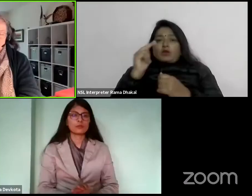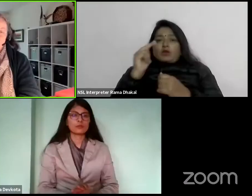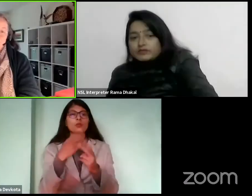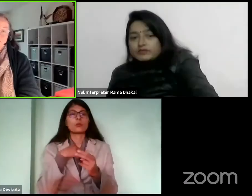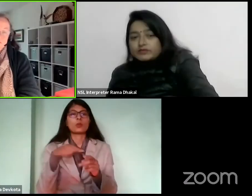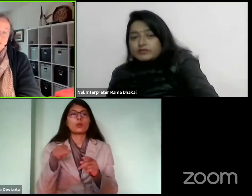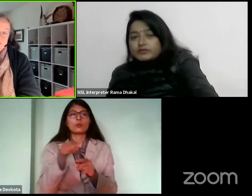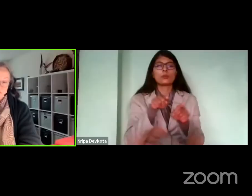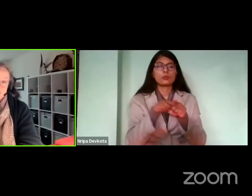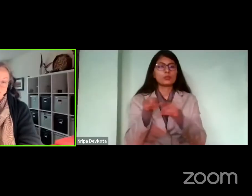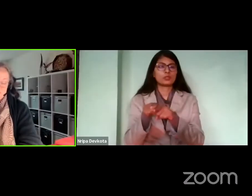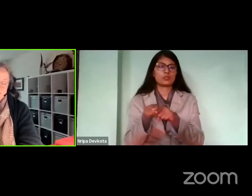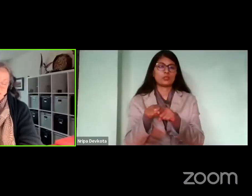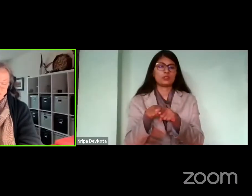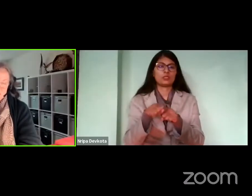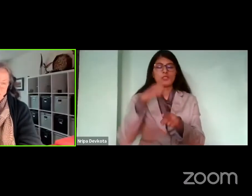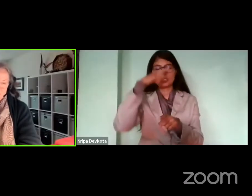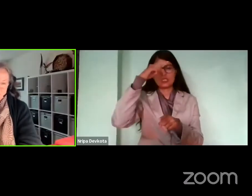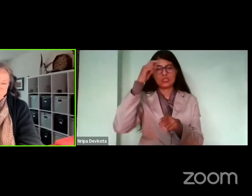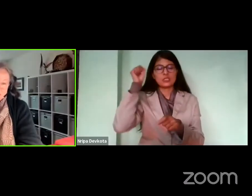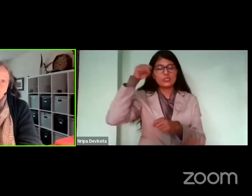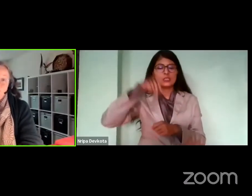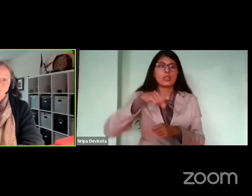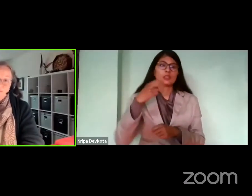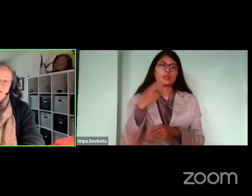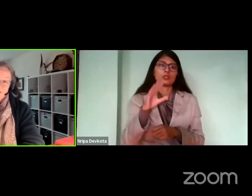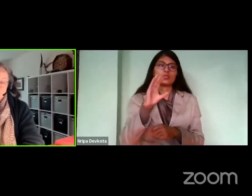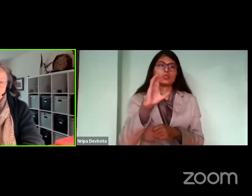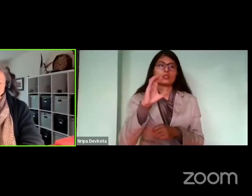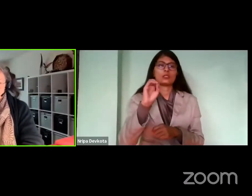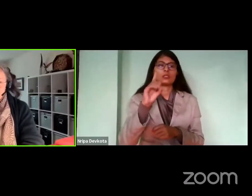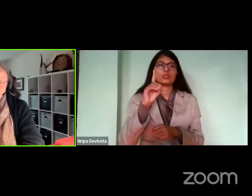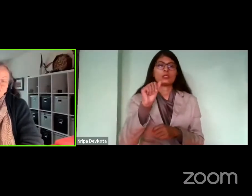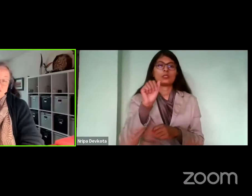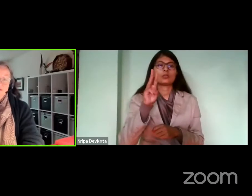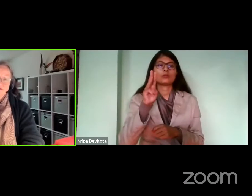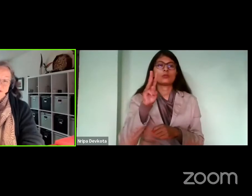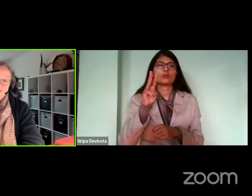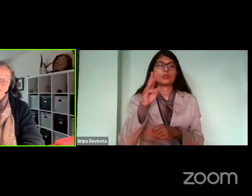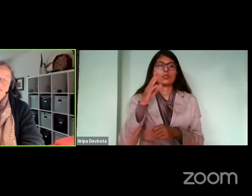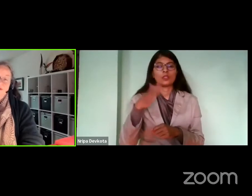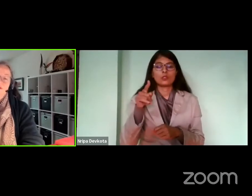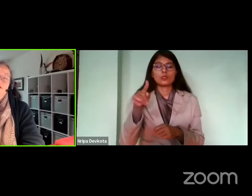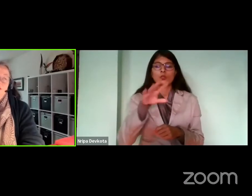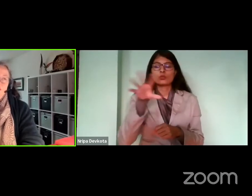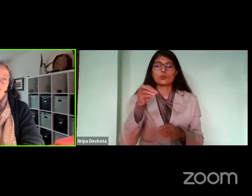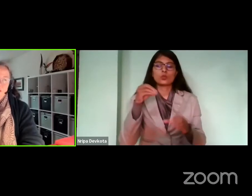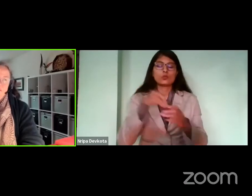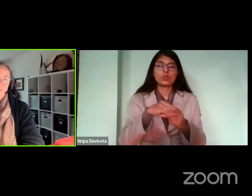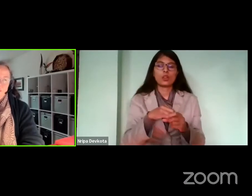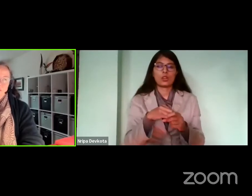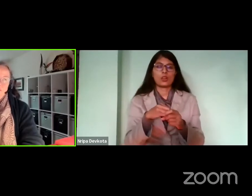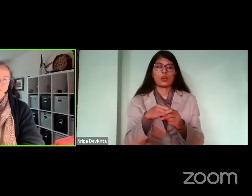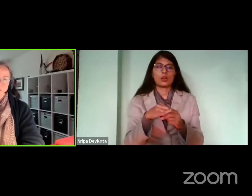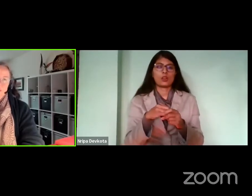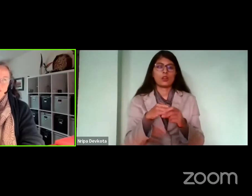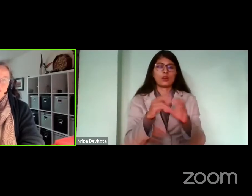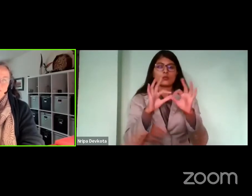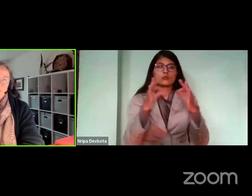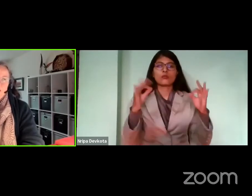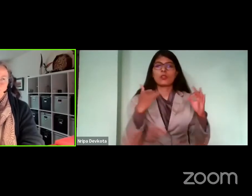CEDAW did not use this opportunity to embrace all women, cis and transgender women around the